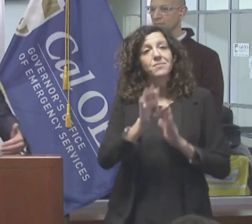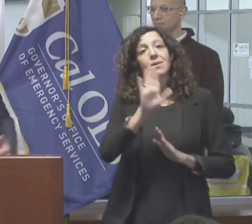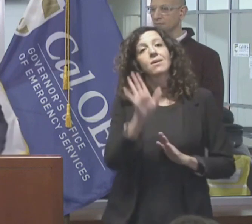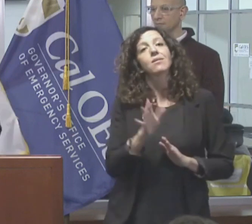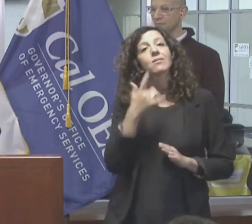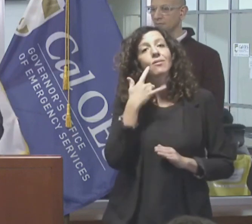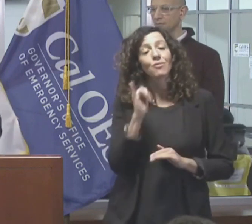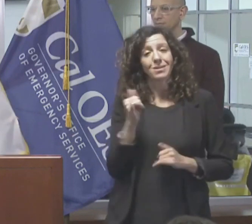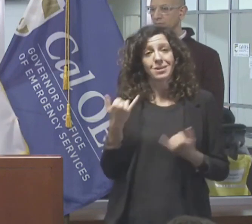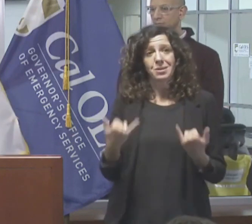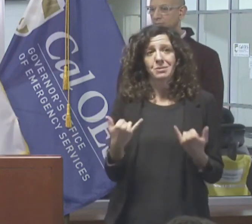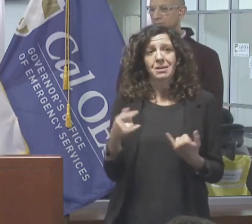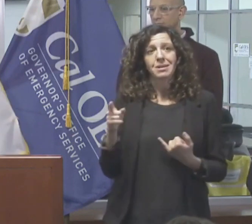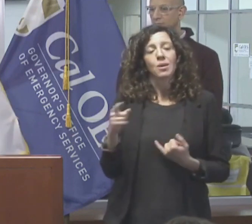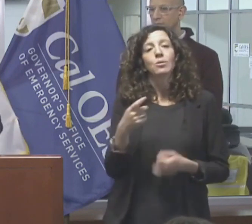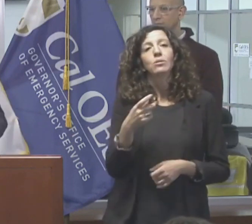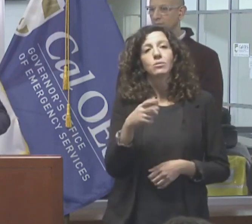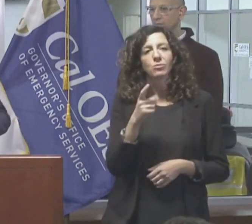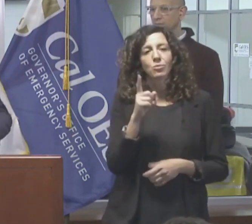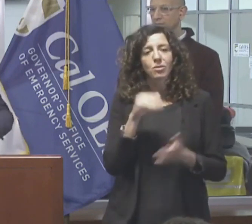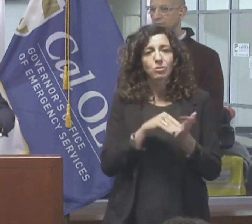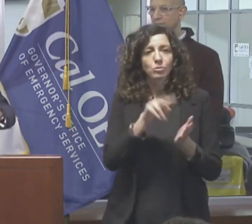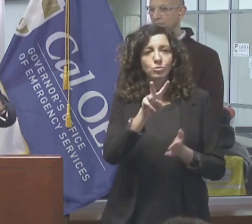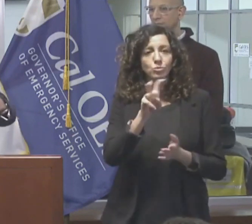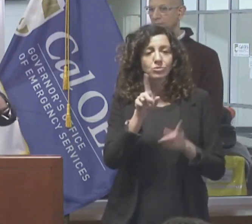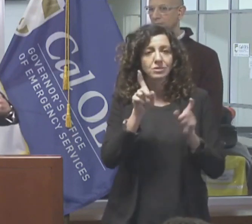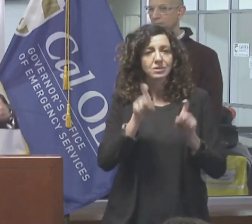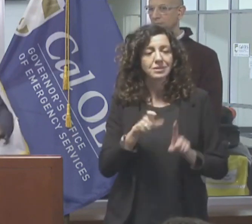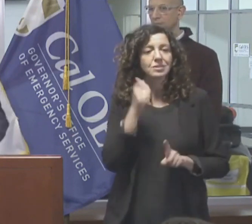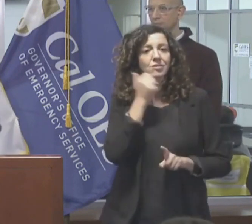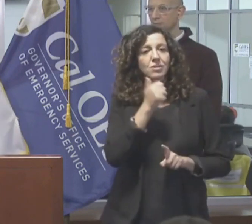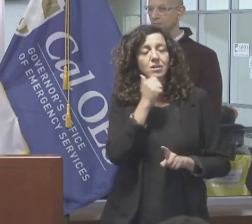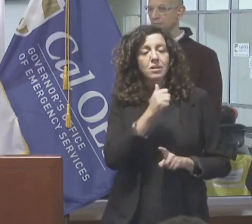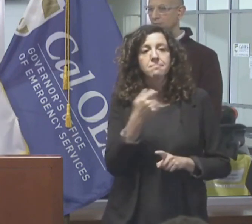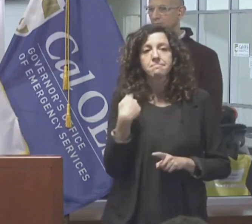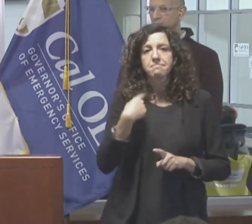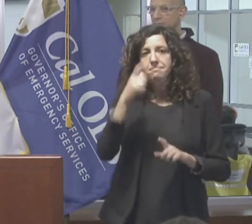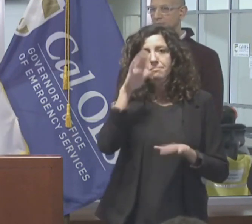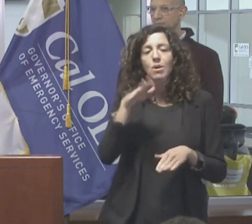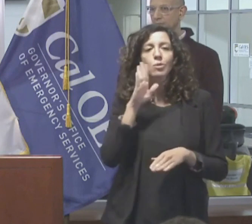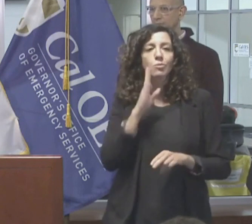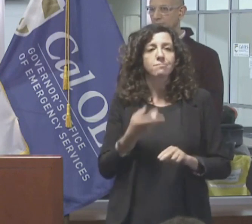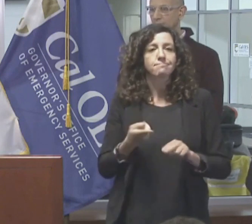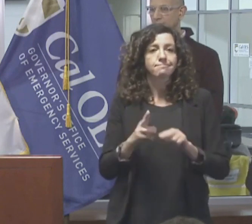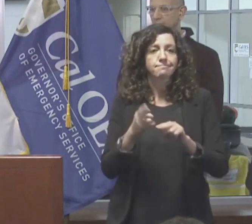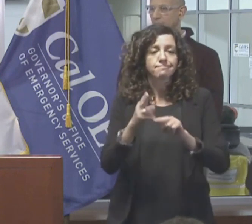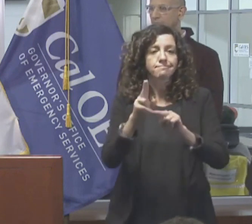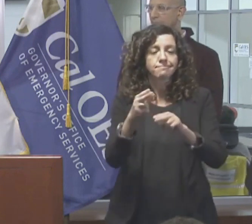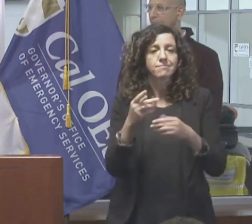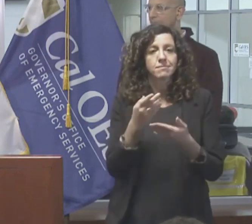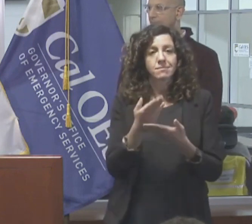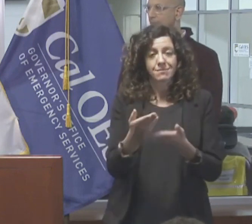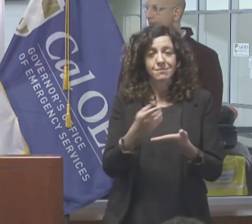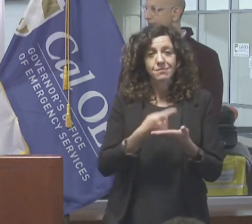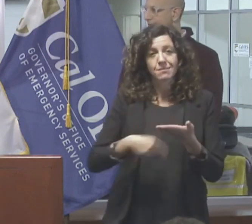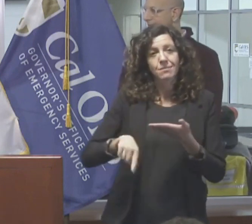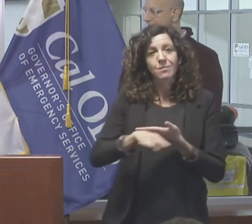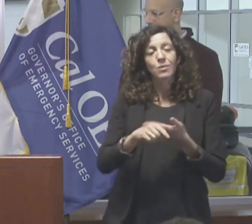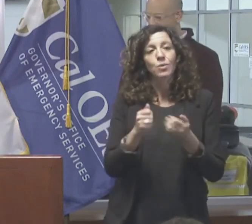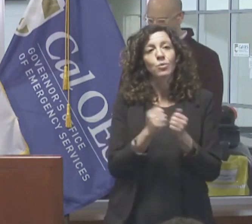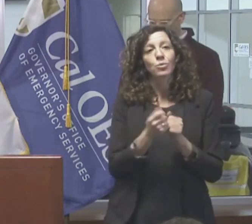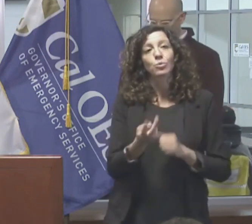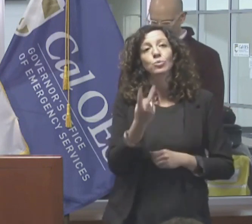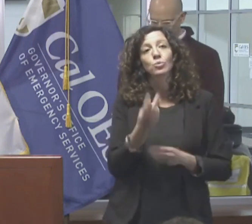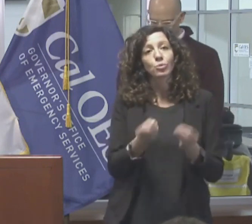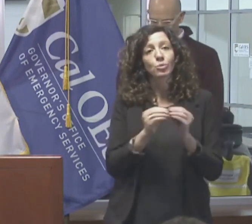roughly 1,200 tests on a daily basis. That will substantially ramp up in the next week or so with the 2 additional